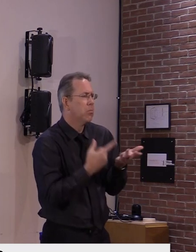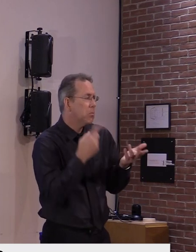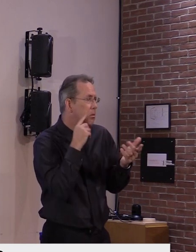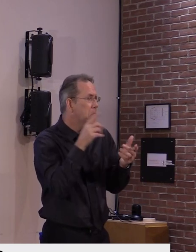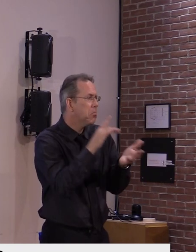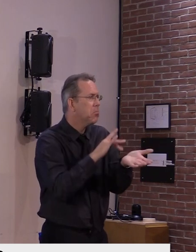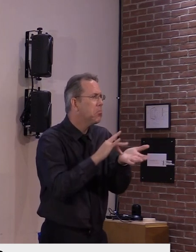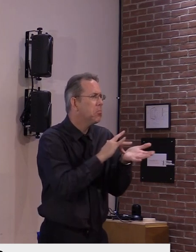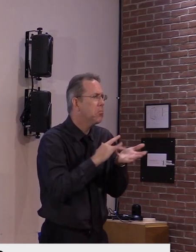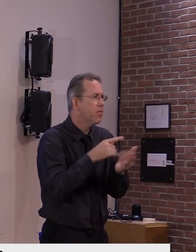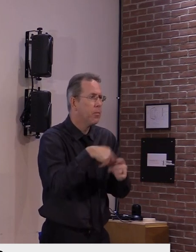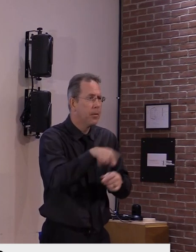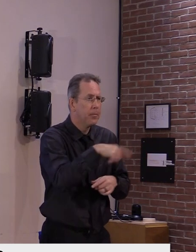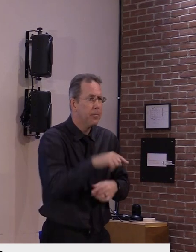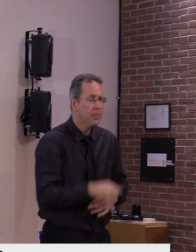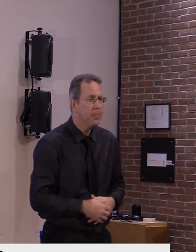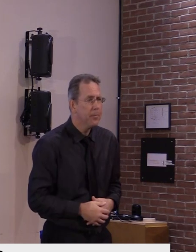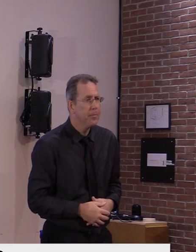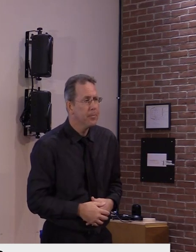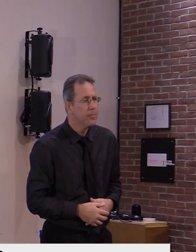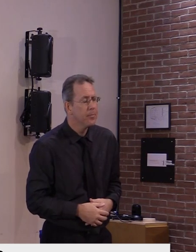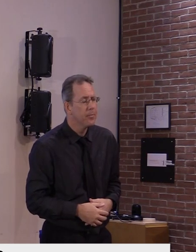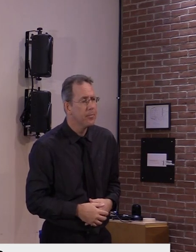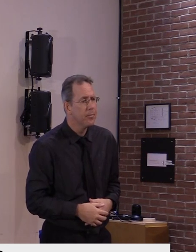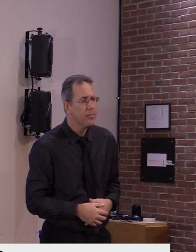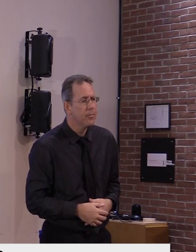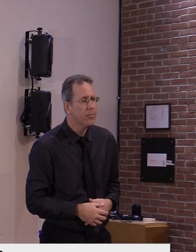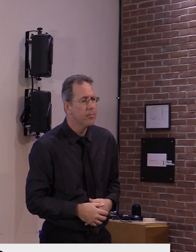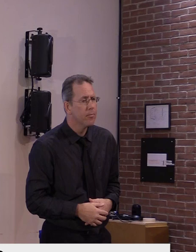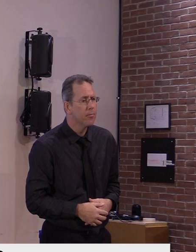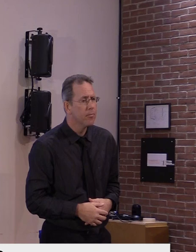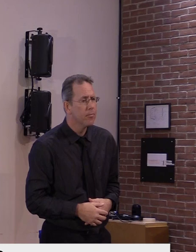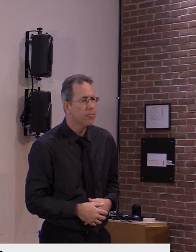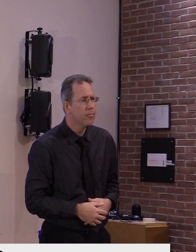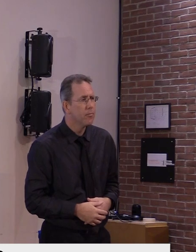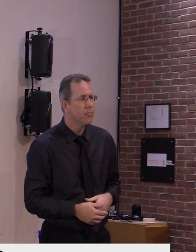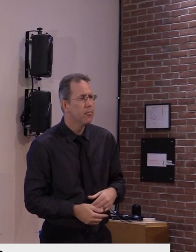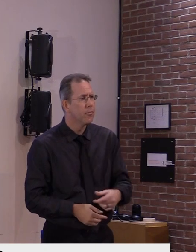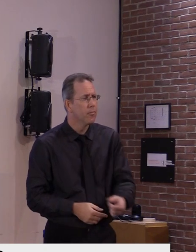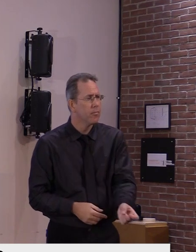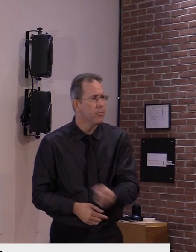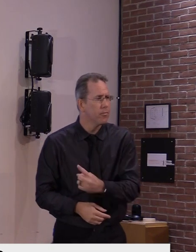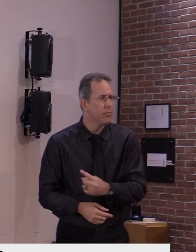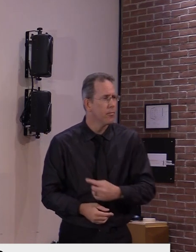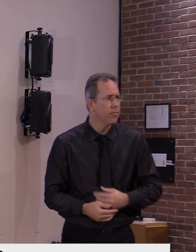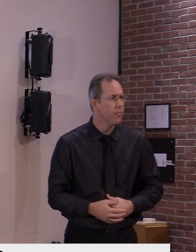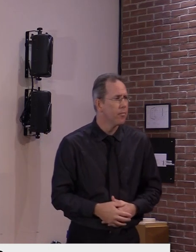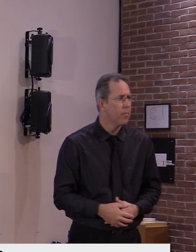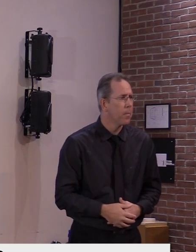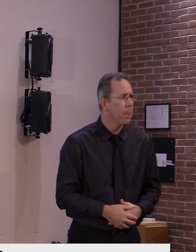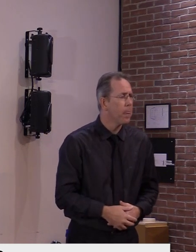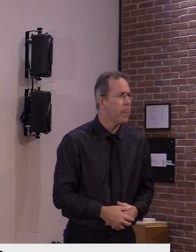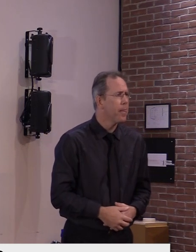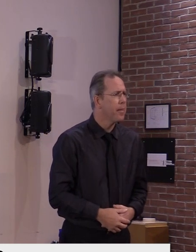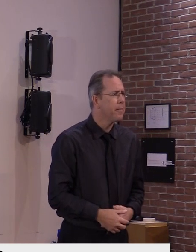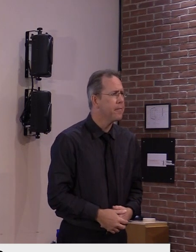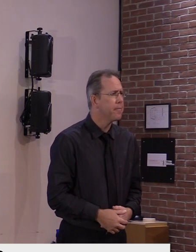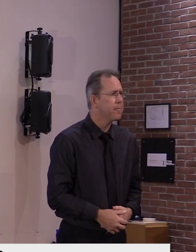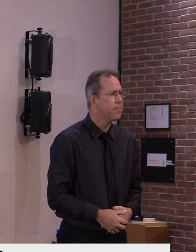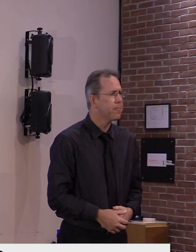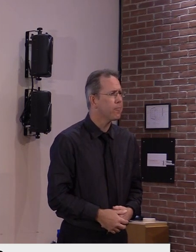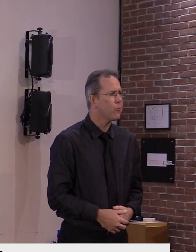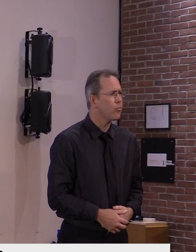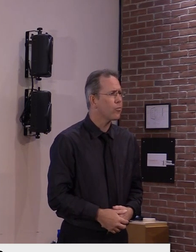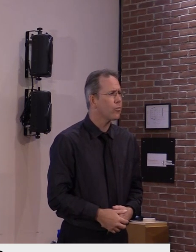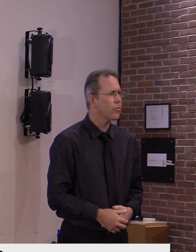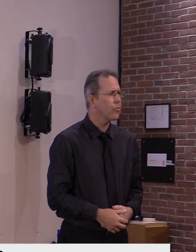The genesis of this came from a law that was passed a few years back, I believe it involved school shooting, in which they wanted